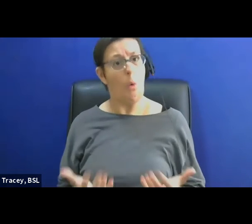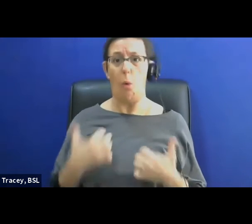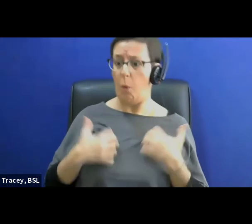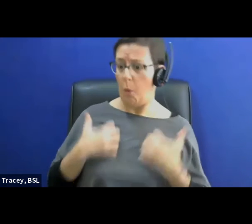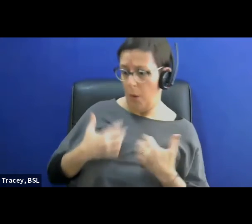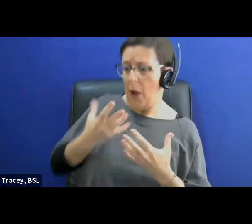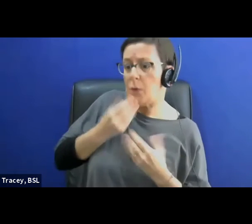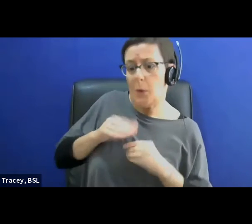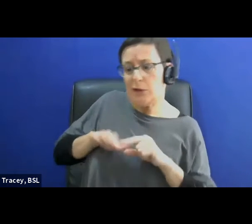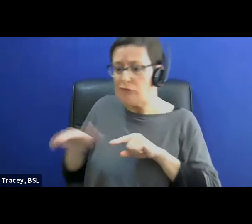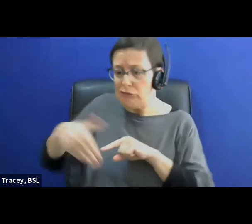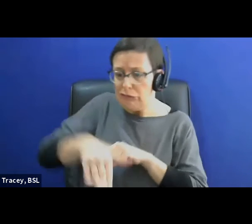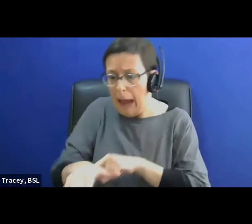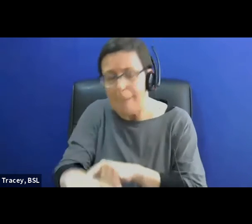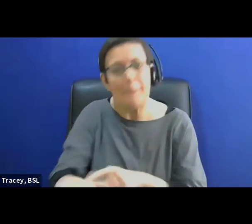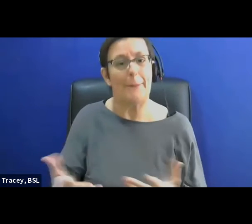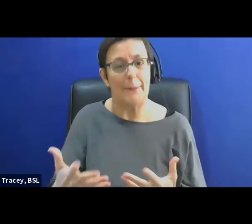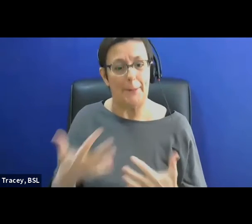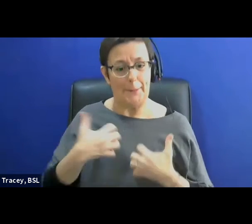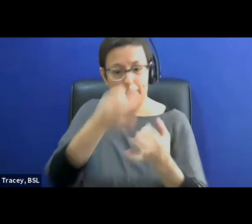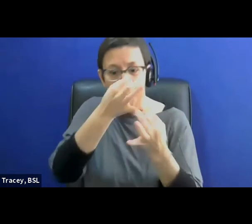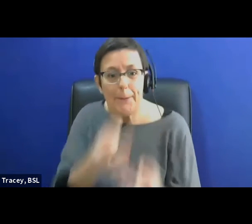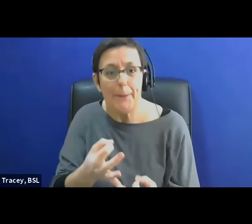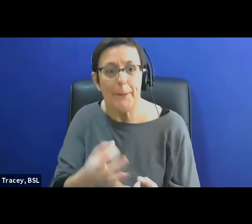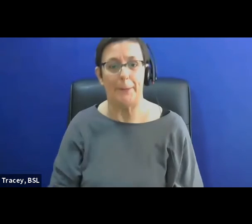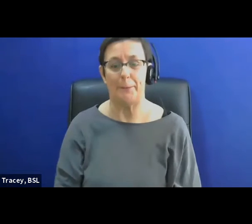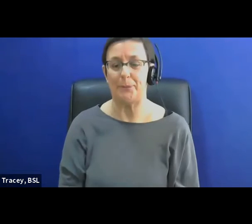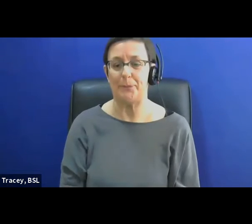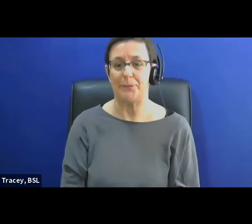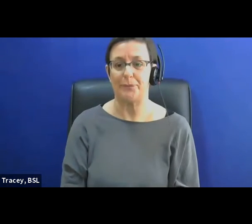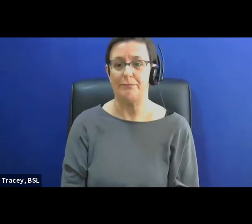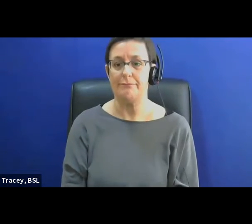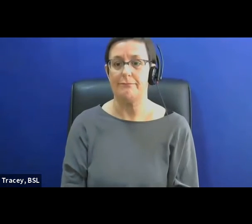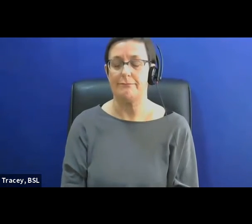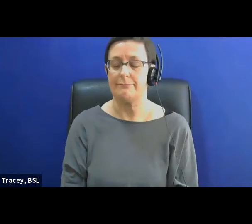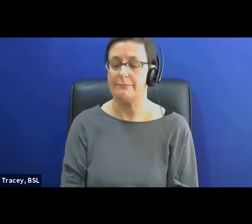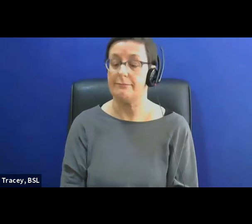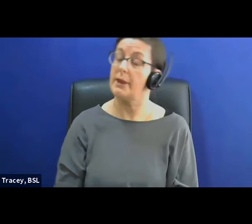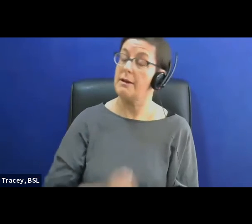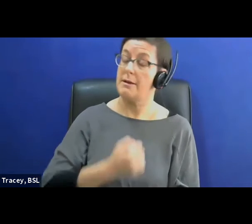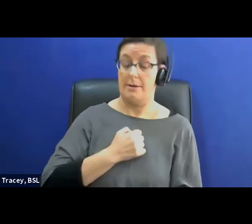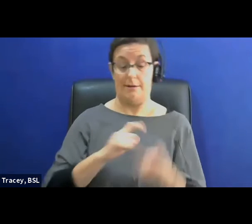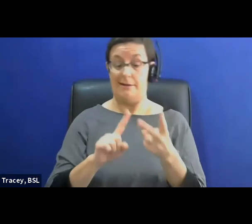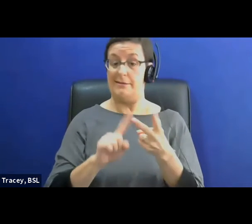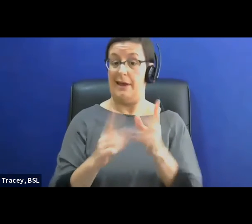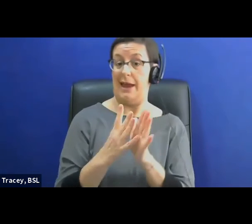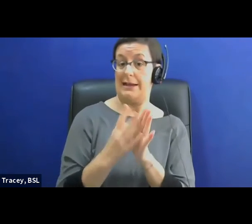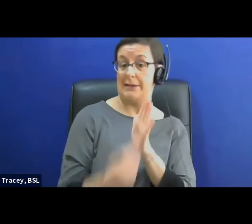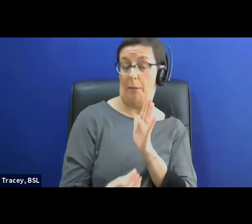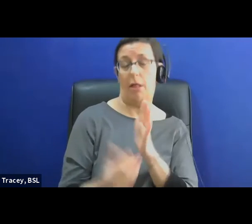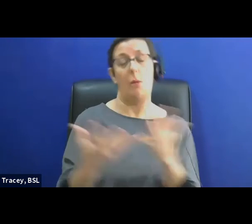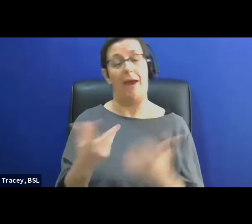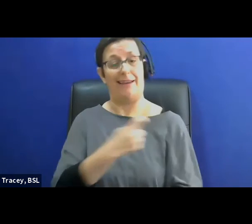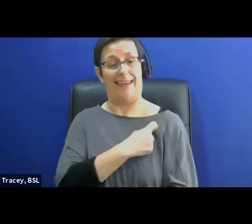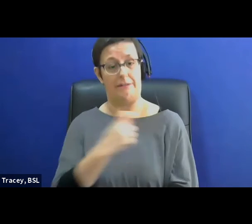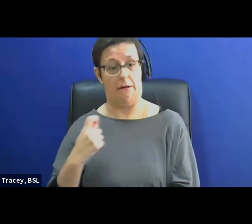that. The second example was in Kenya. The photo on the screen shows